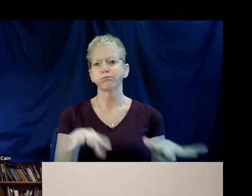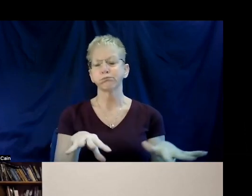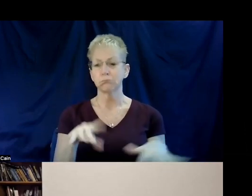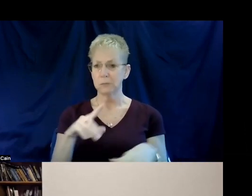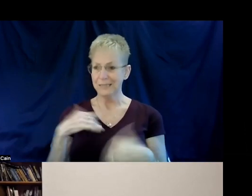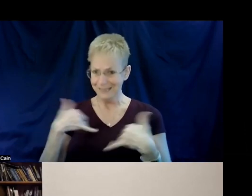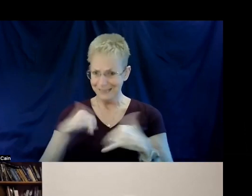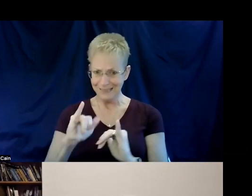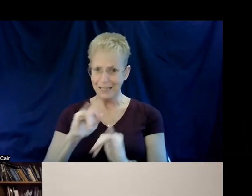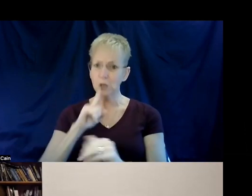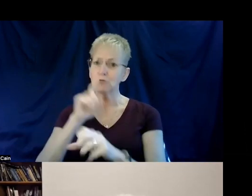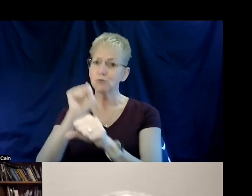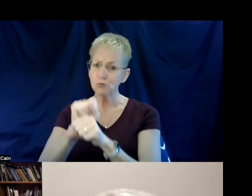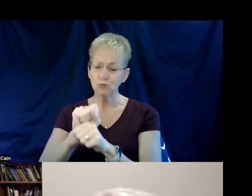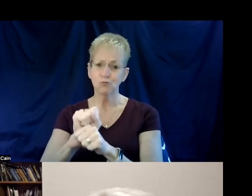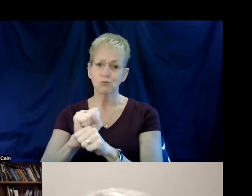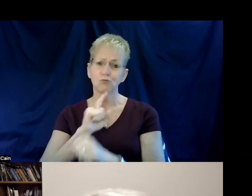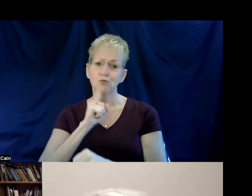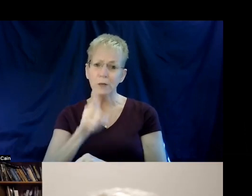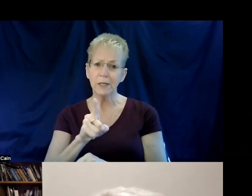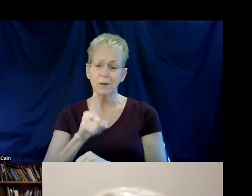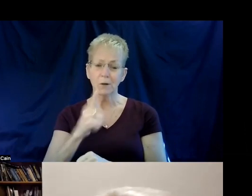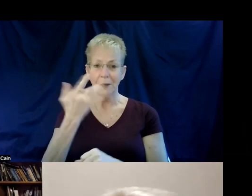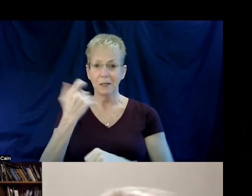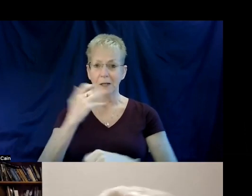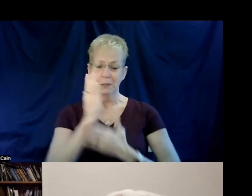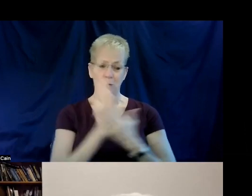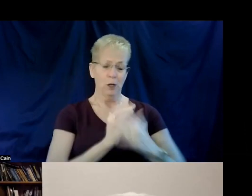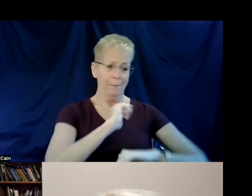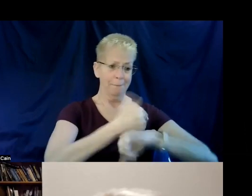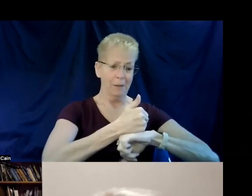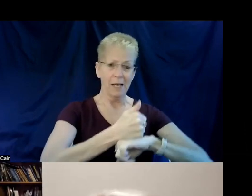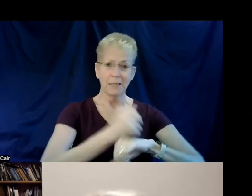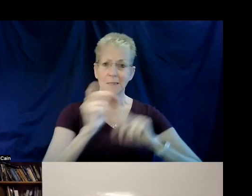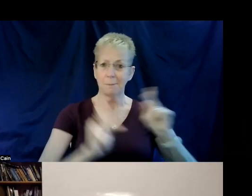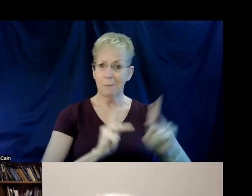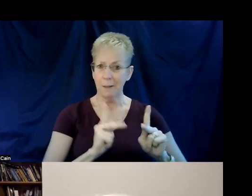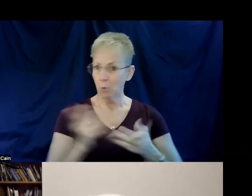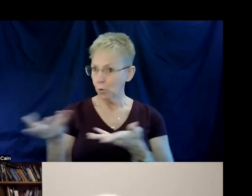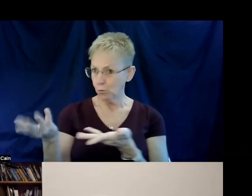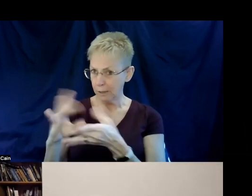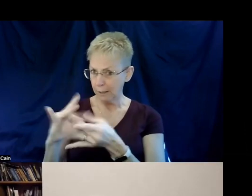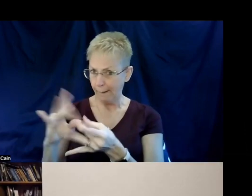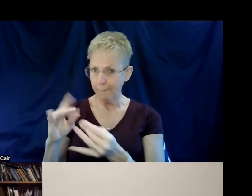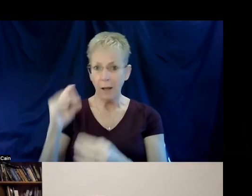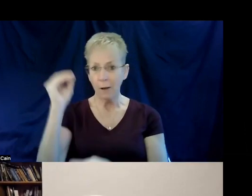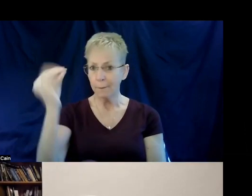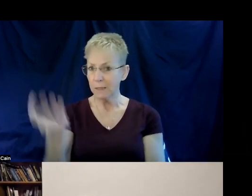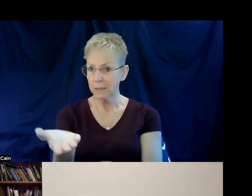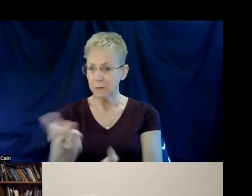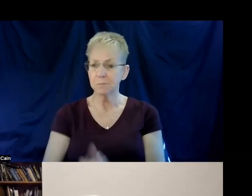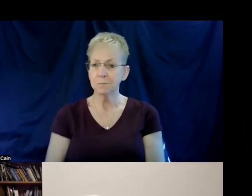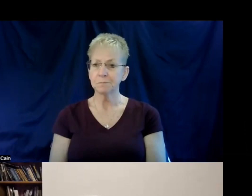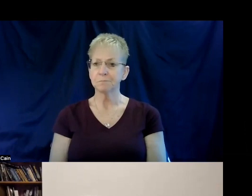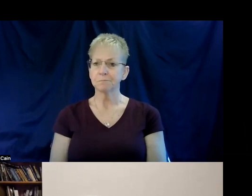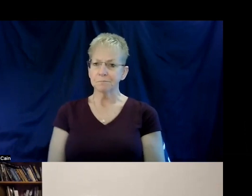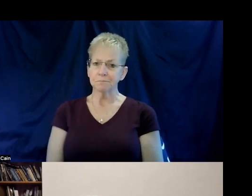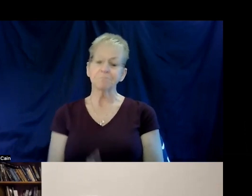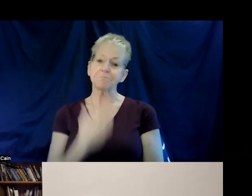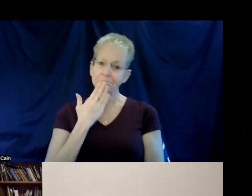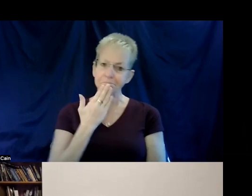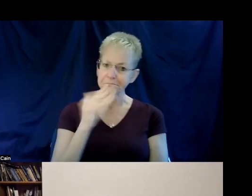realistic because it's partly based on real people. So anyway, do you have a comment or an opinion about that? Well, thank you.